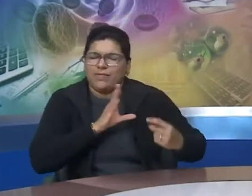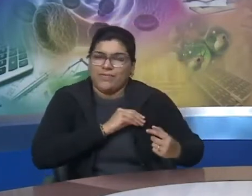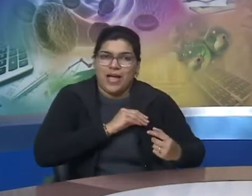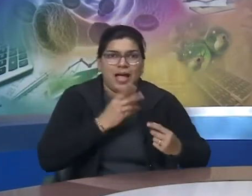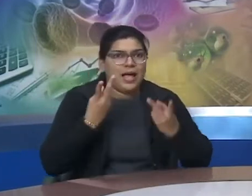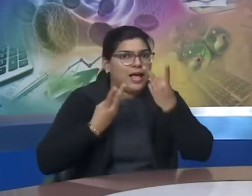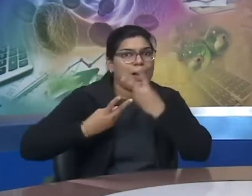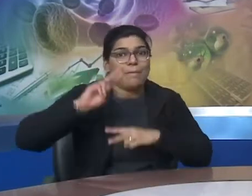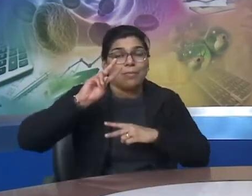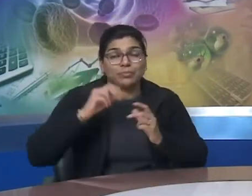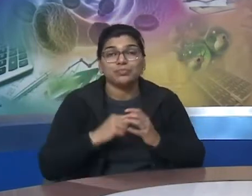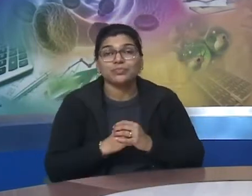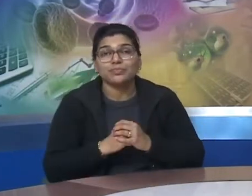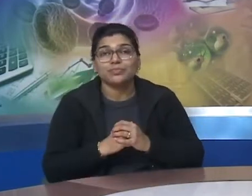He saw headmaster